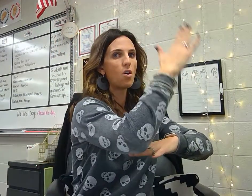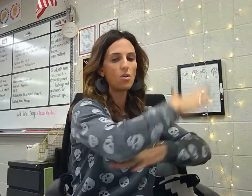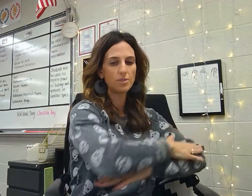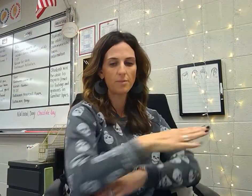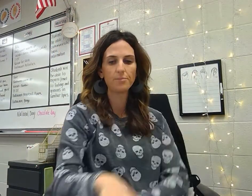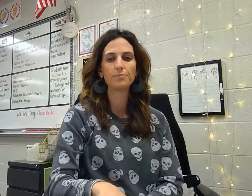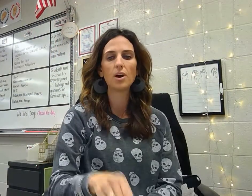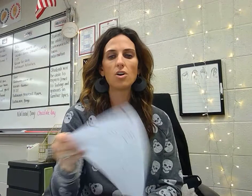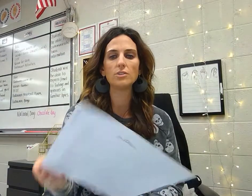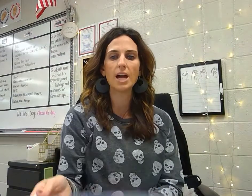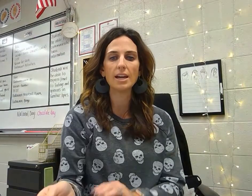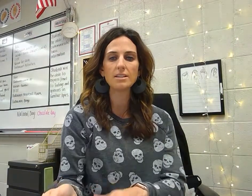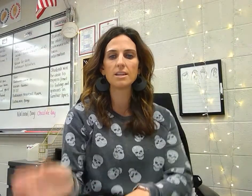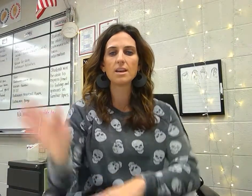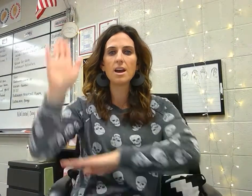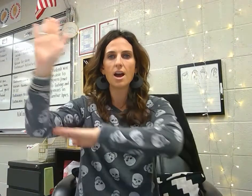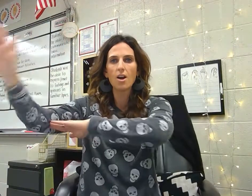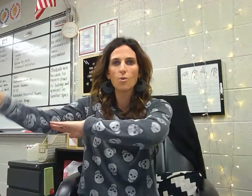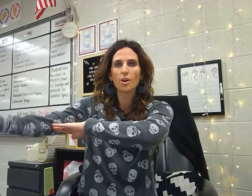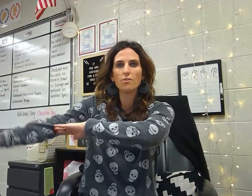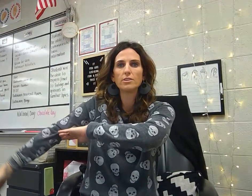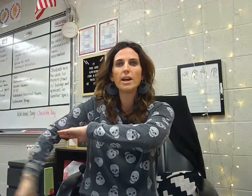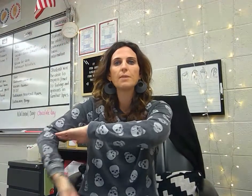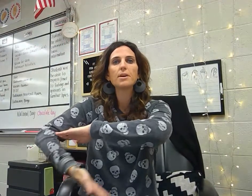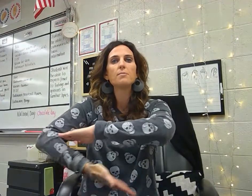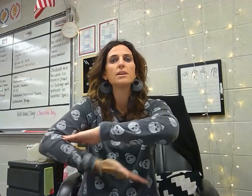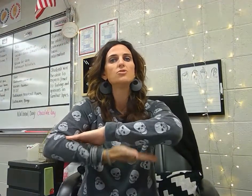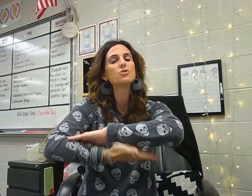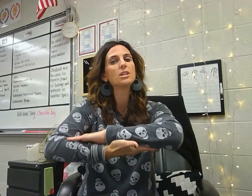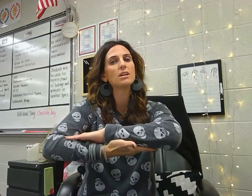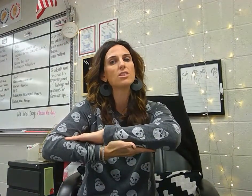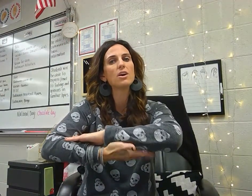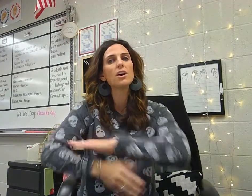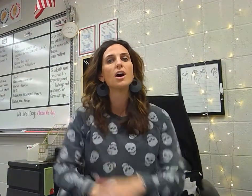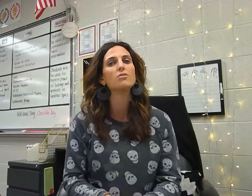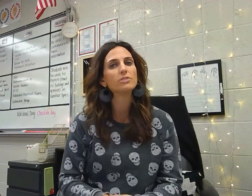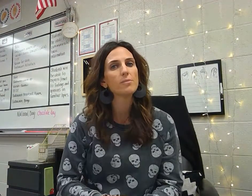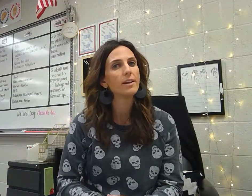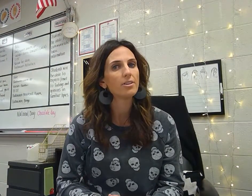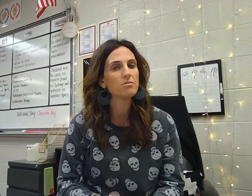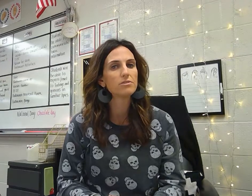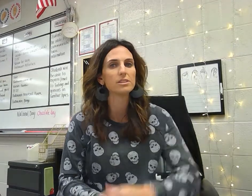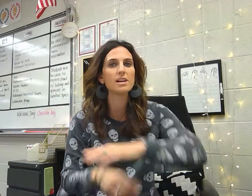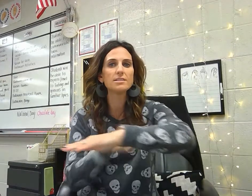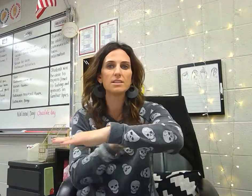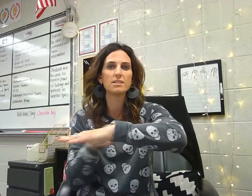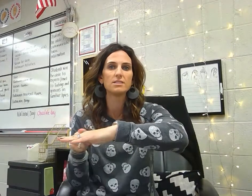all day. All night or overnight, I'm coming underneath. Hopefully by now you've realized this is